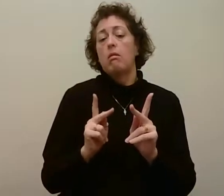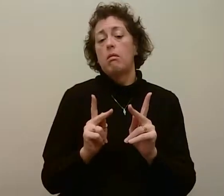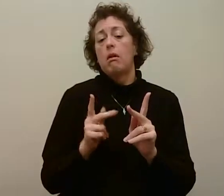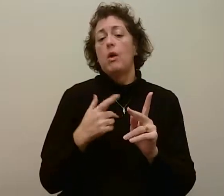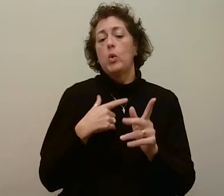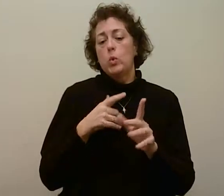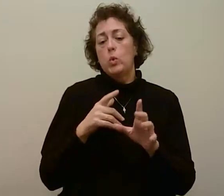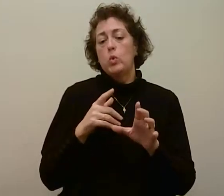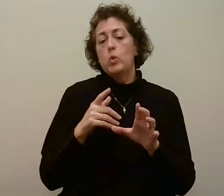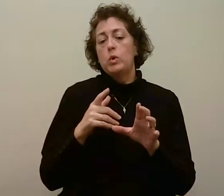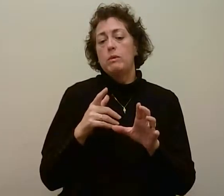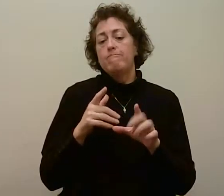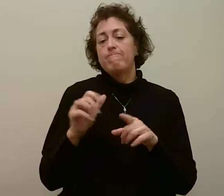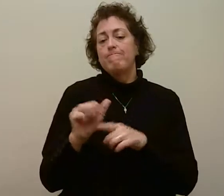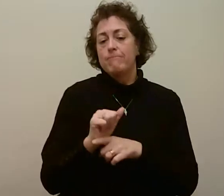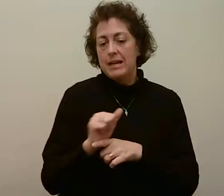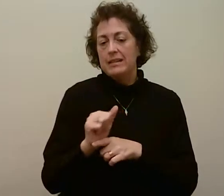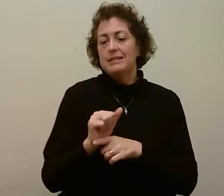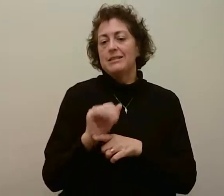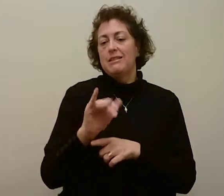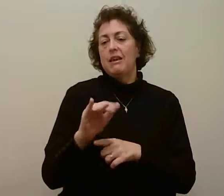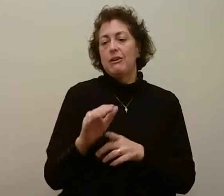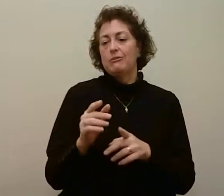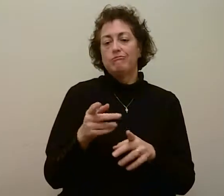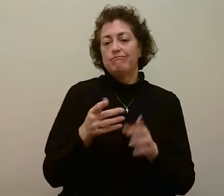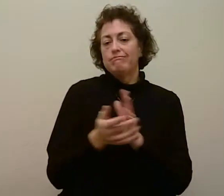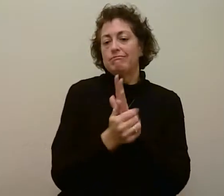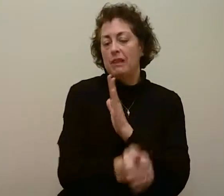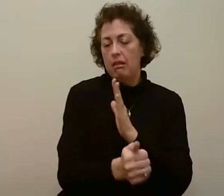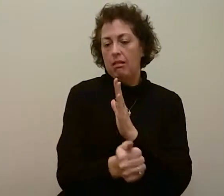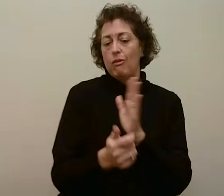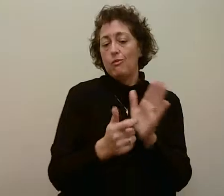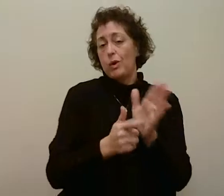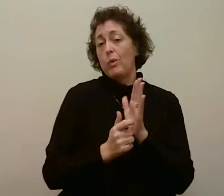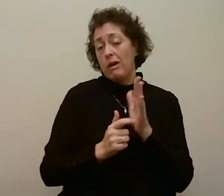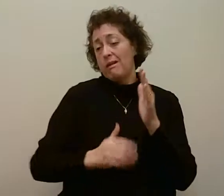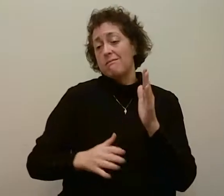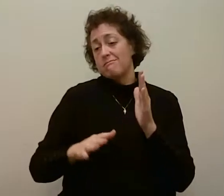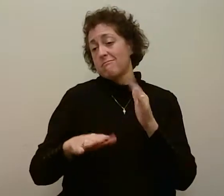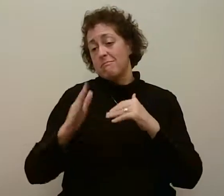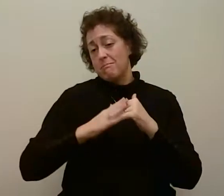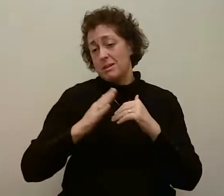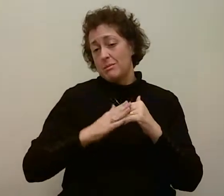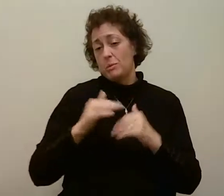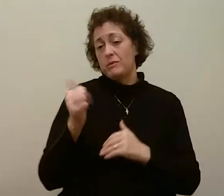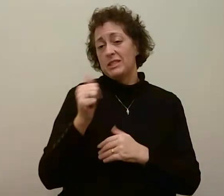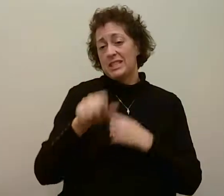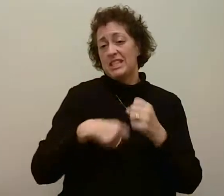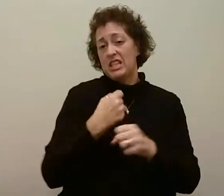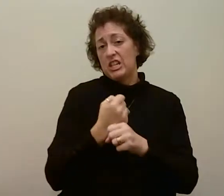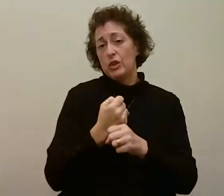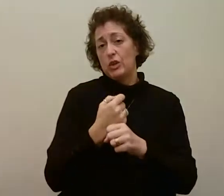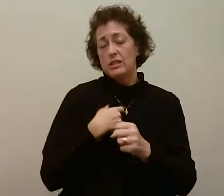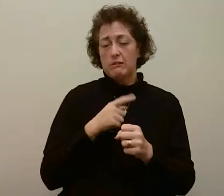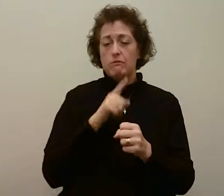practitioners need at least 10 years of intense involvement before they reach an